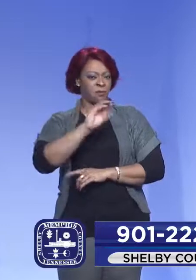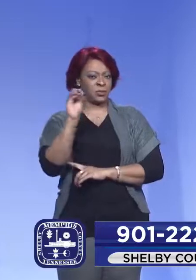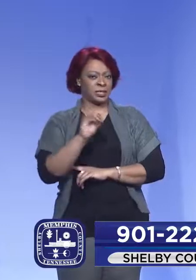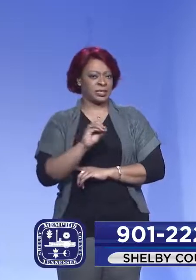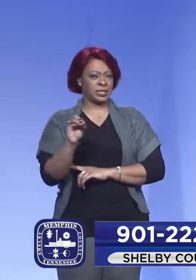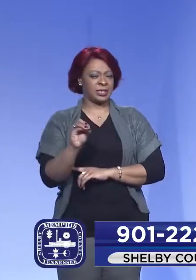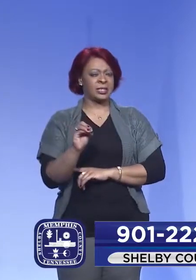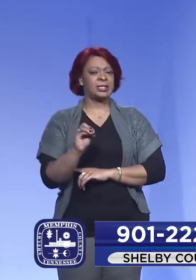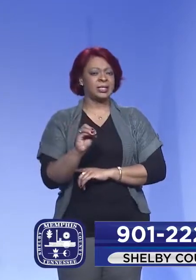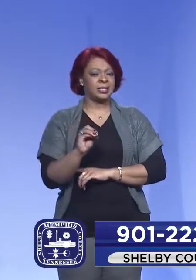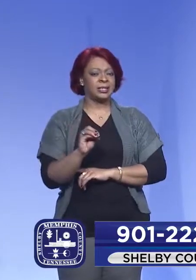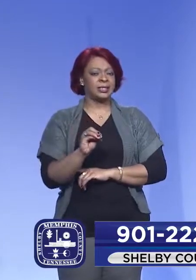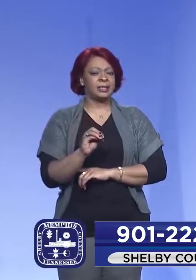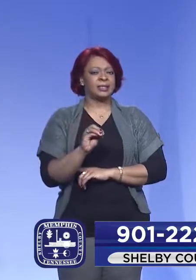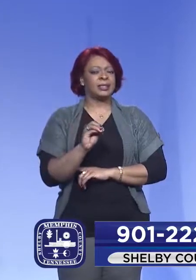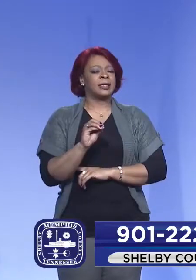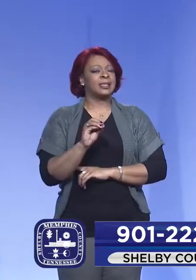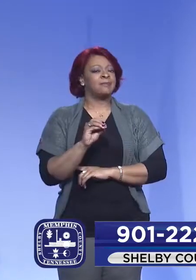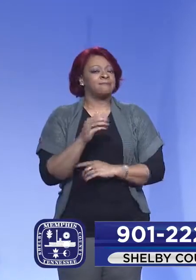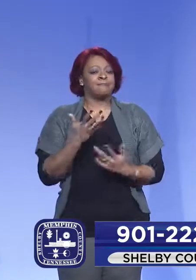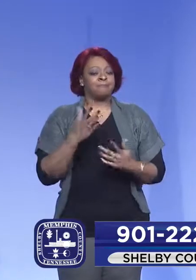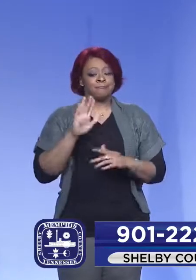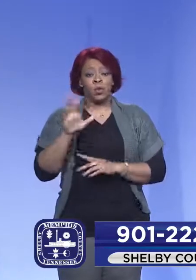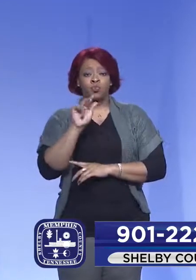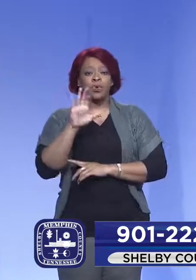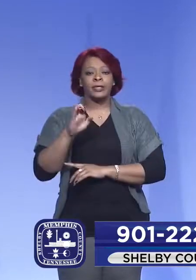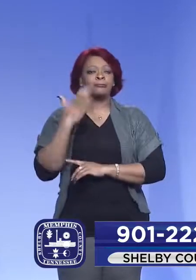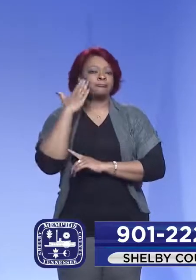39.5%, which was unknown.